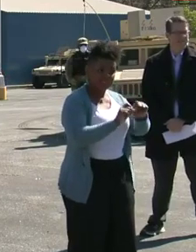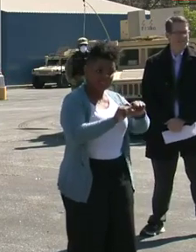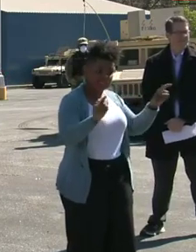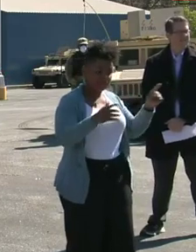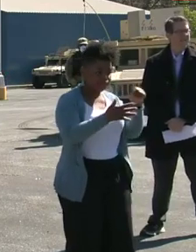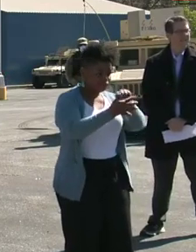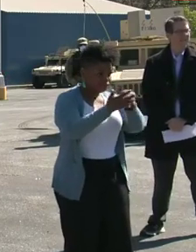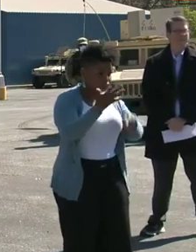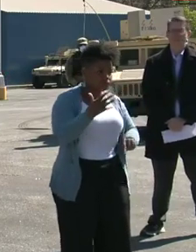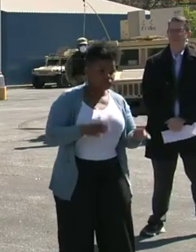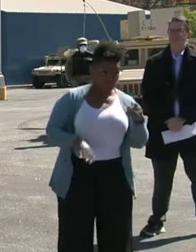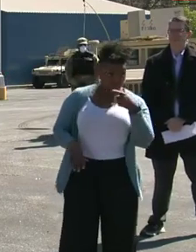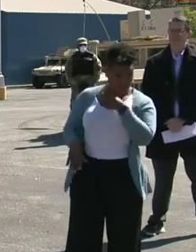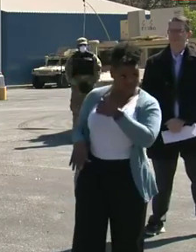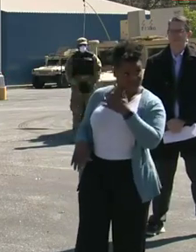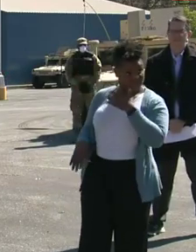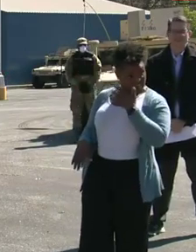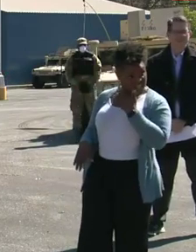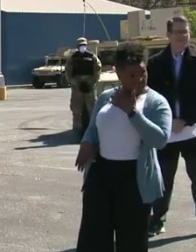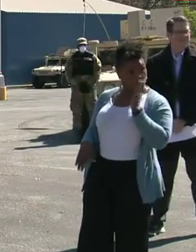reach that number? Yes.